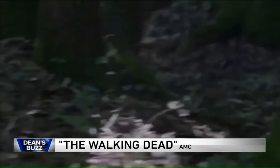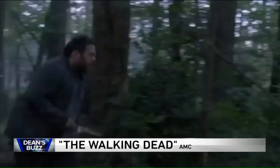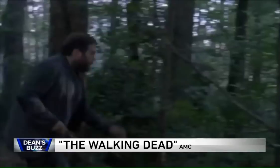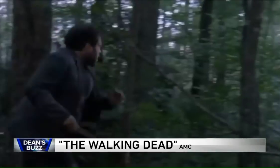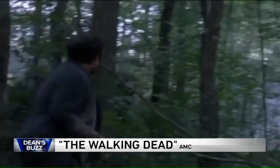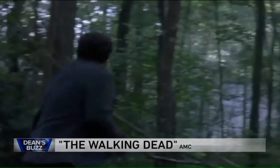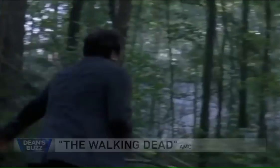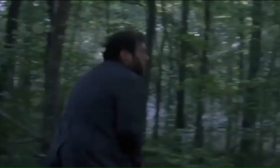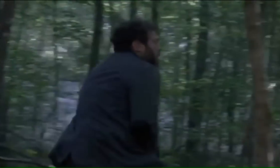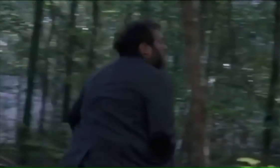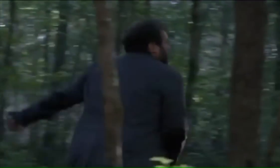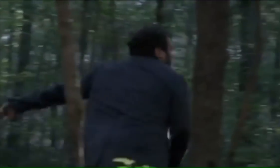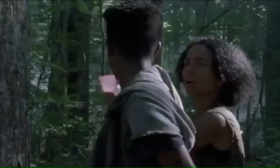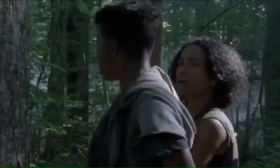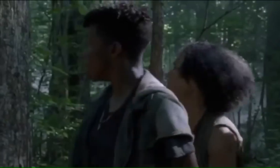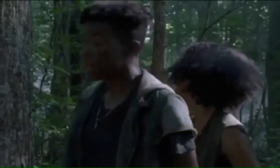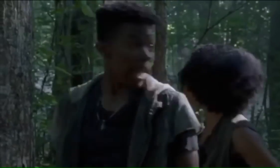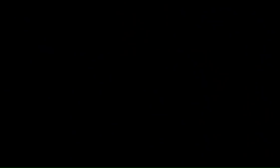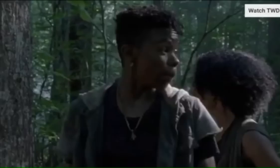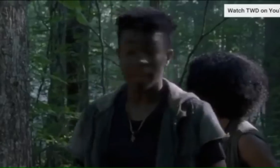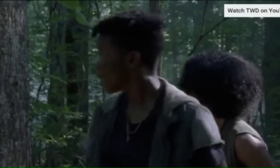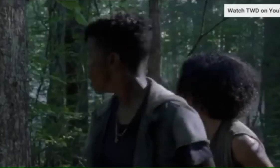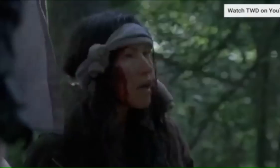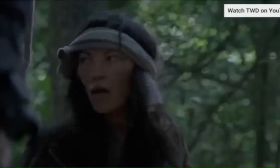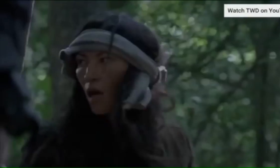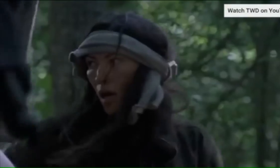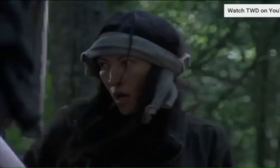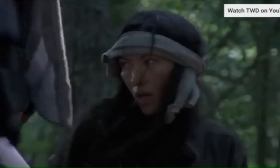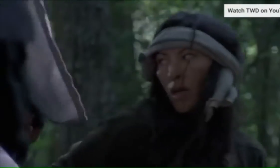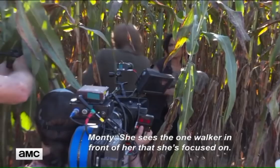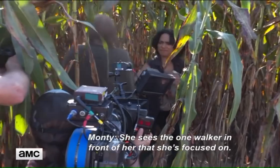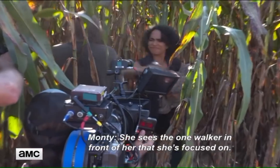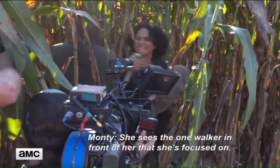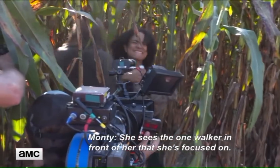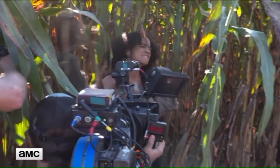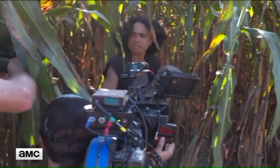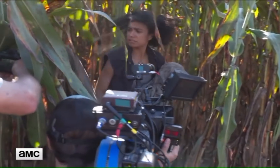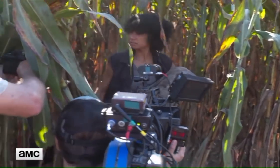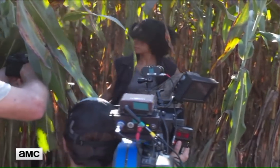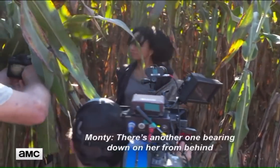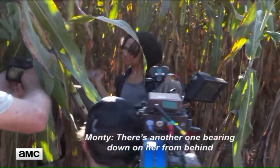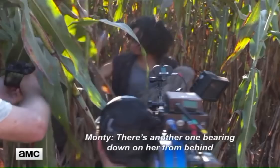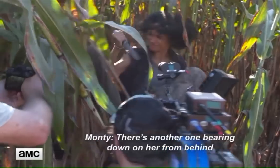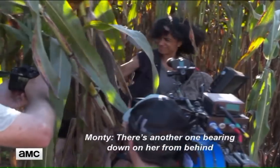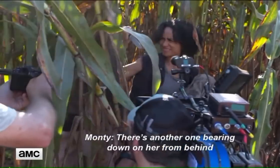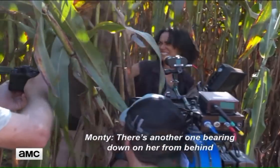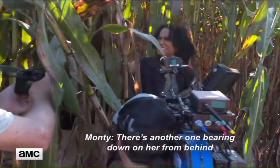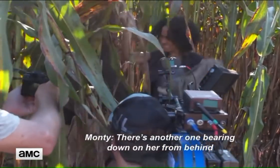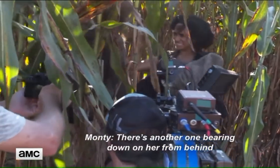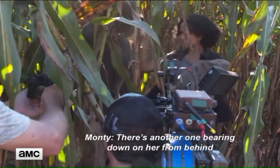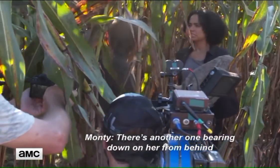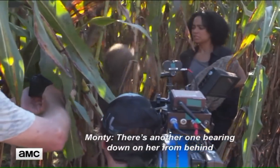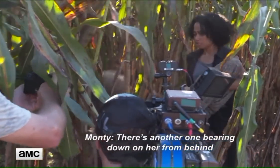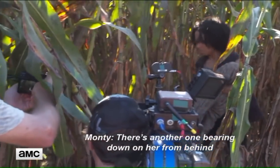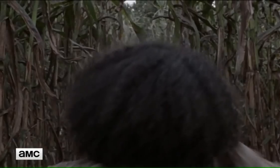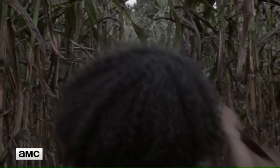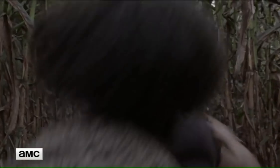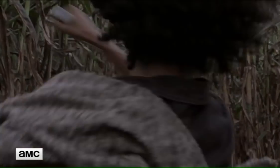on the show, a new character to Walking Dead who's enjoying a high-profile storyline right now. But just like in real life, Lauren's character is also